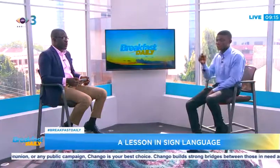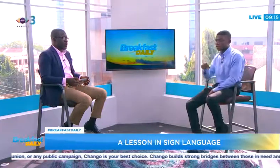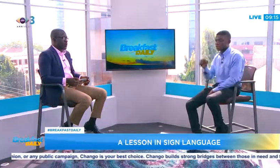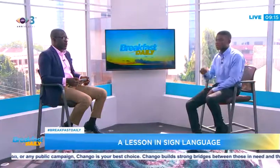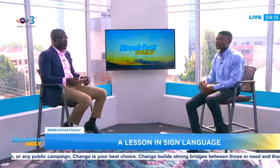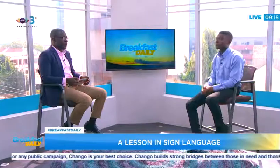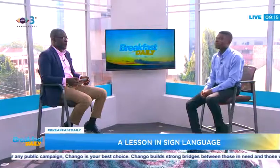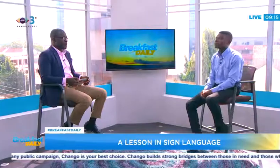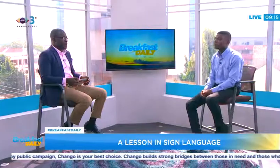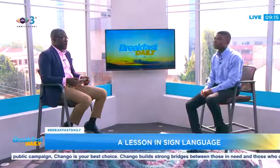Yeah.